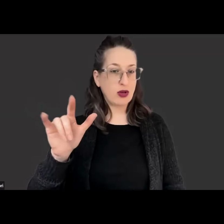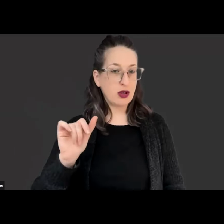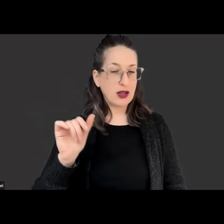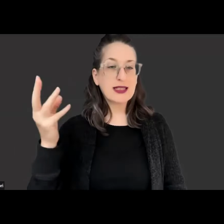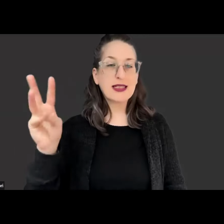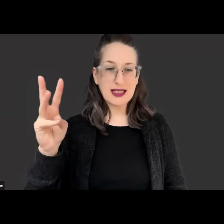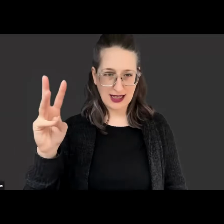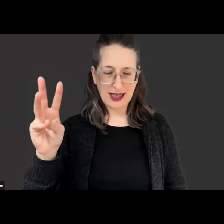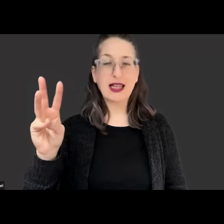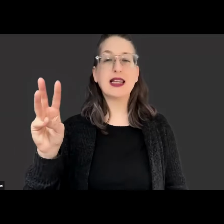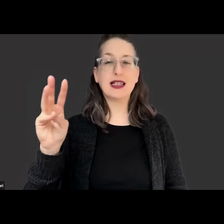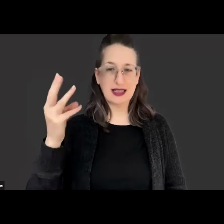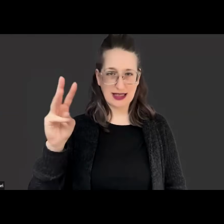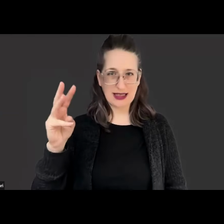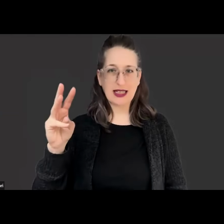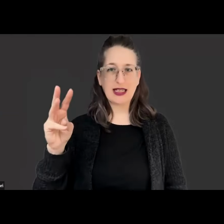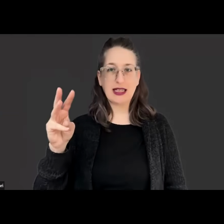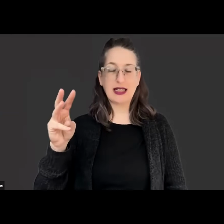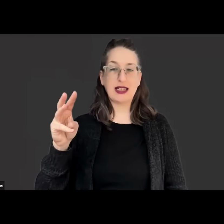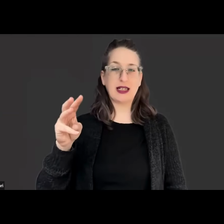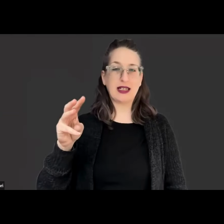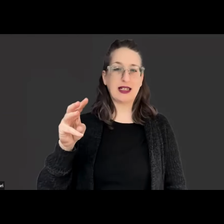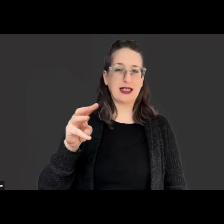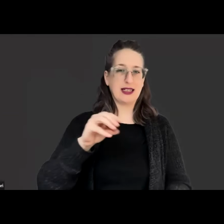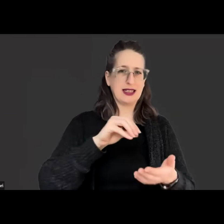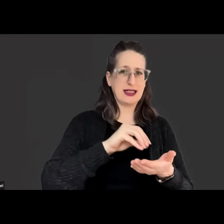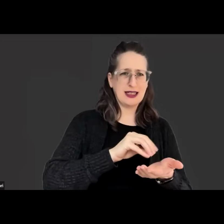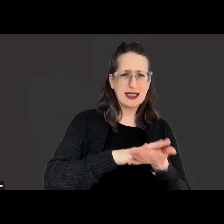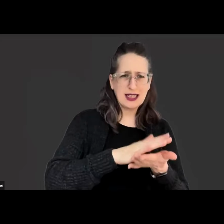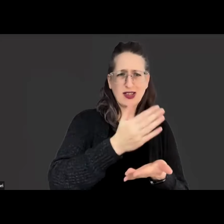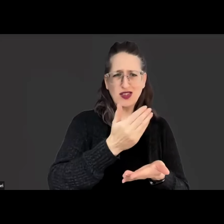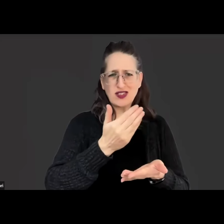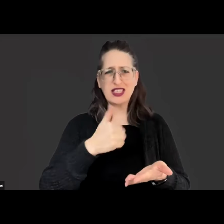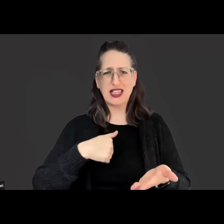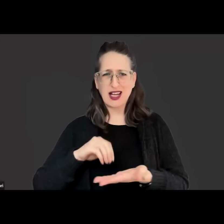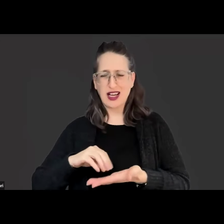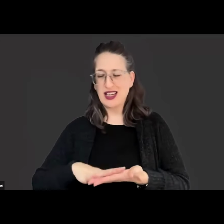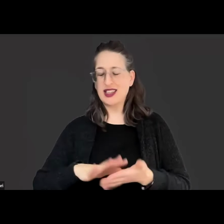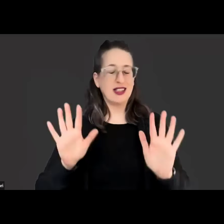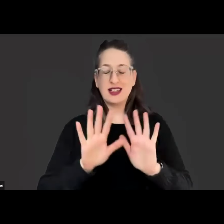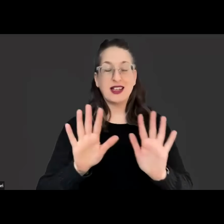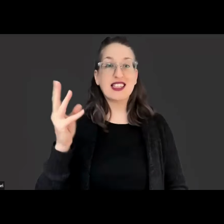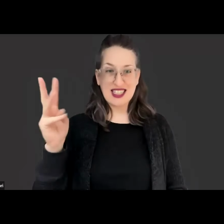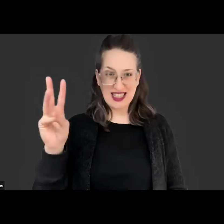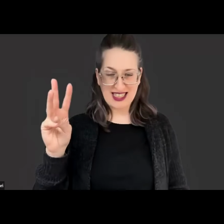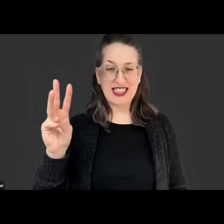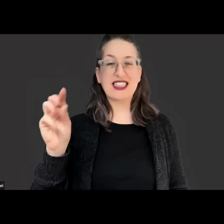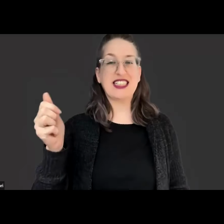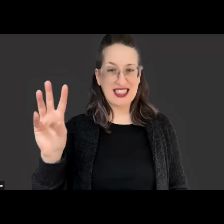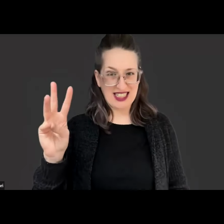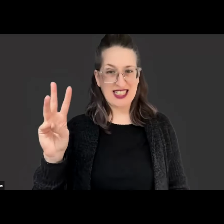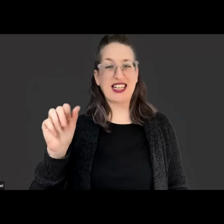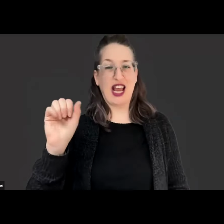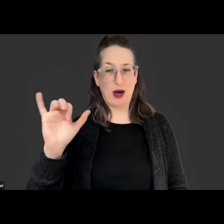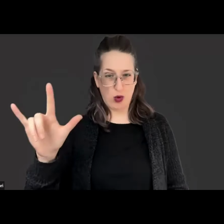pretty sure you said the 16th and then I wrote the 15th. So I just want to confuse Okay. everybody a little bit more, but you had it right. Okay, thanks. Thanks, Michelle. So April